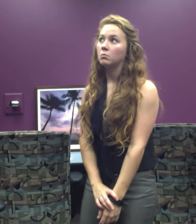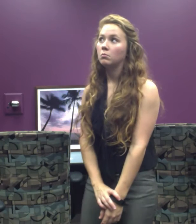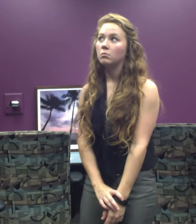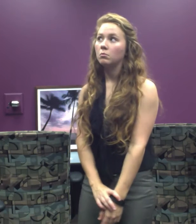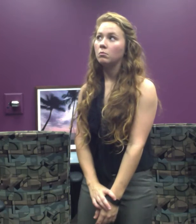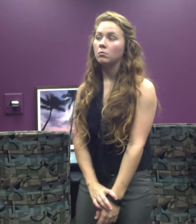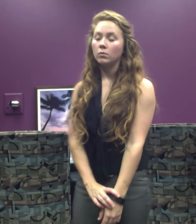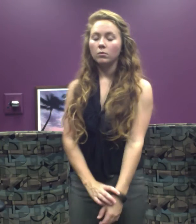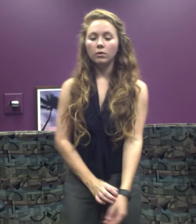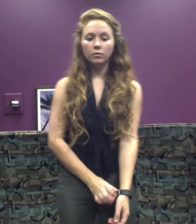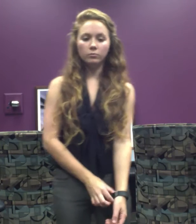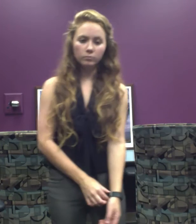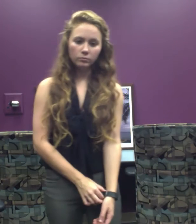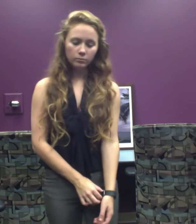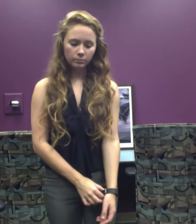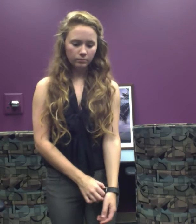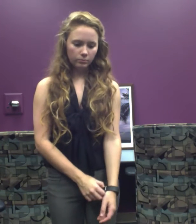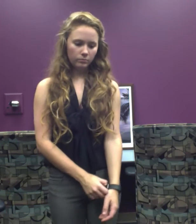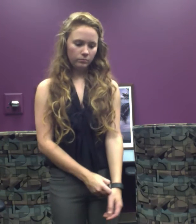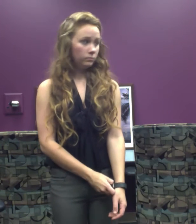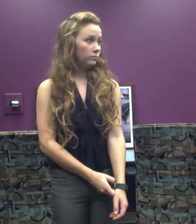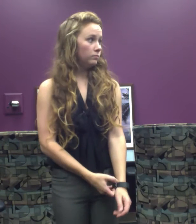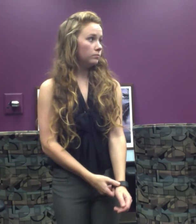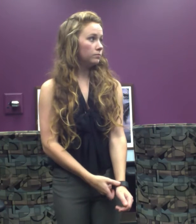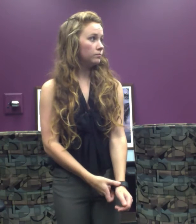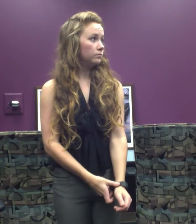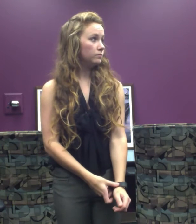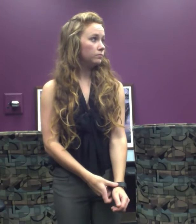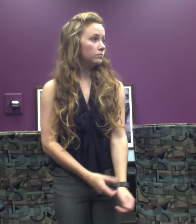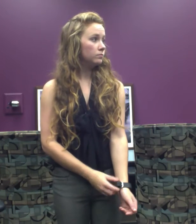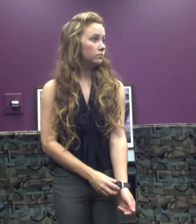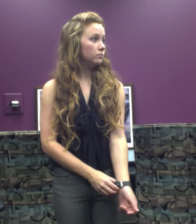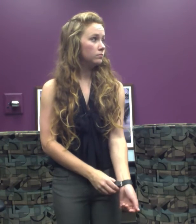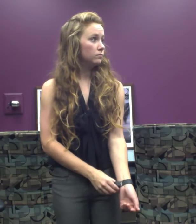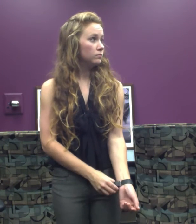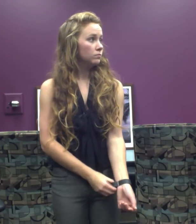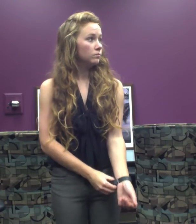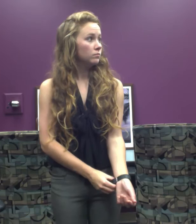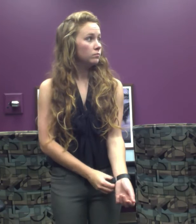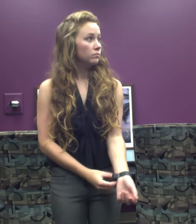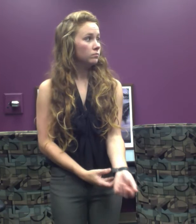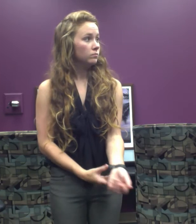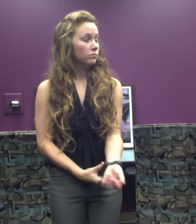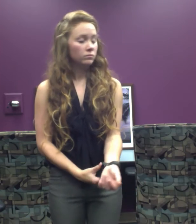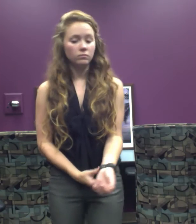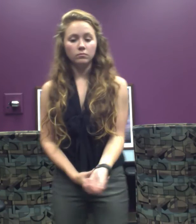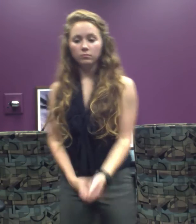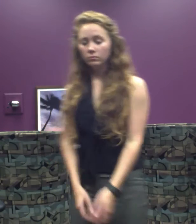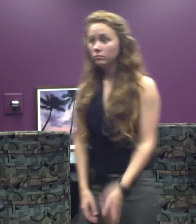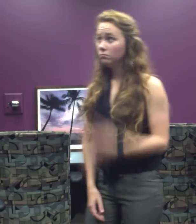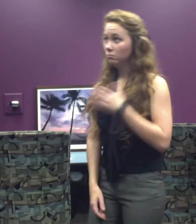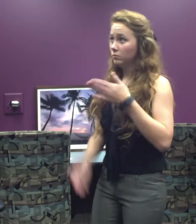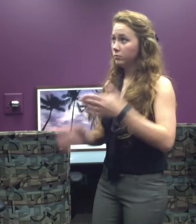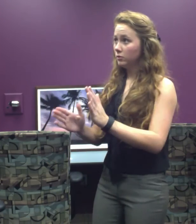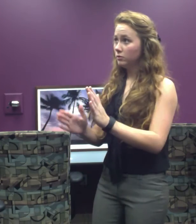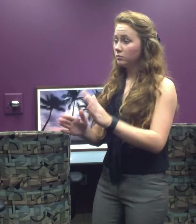No. Do I have to make the building idea first to Good questions